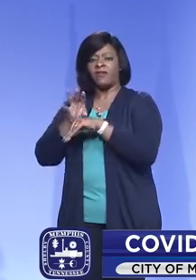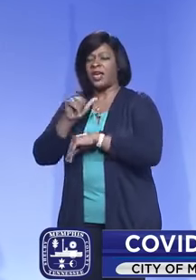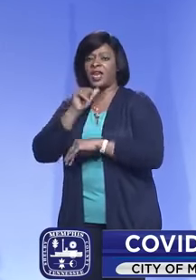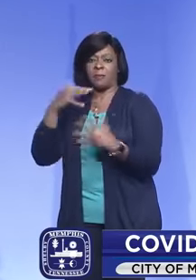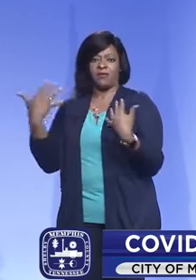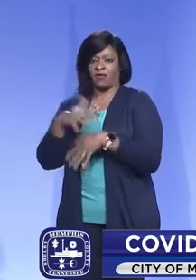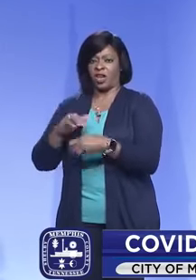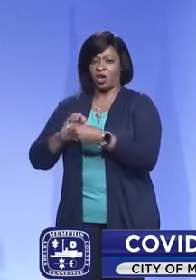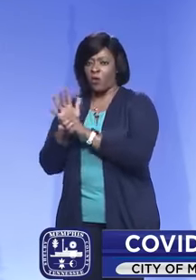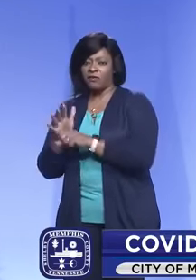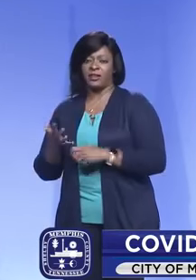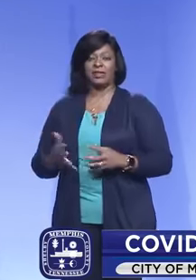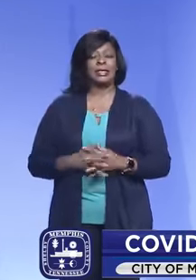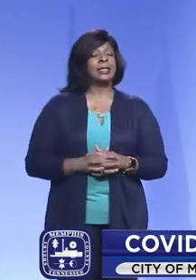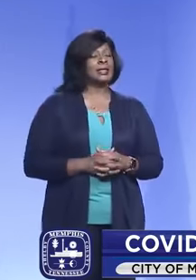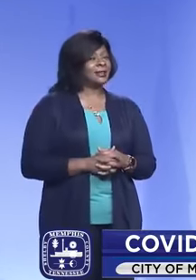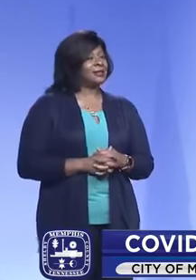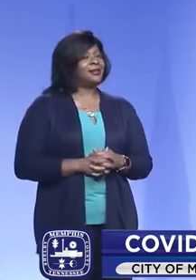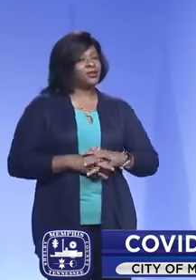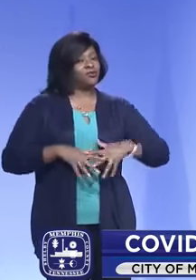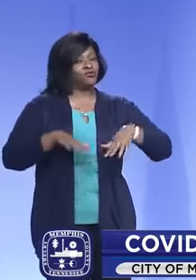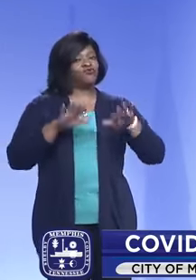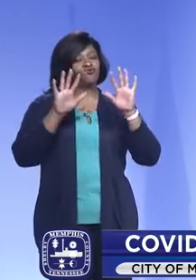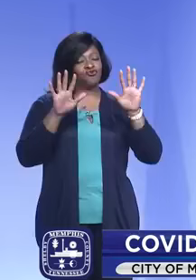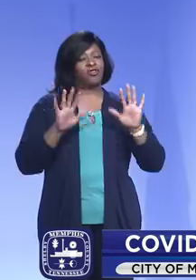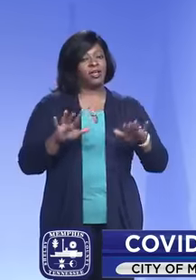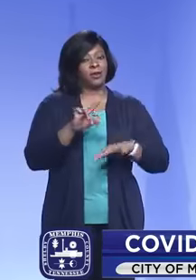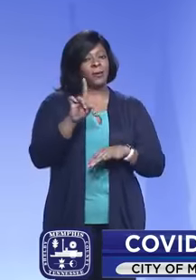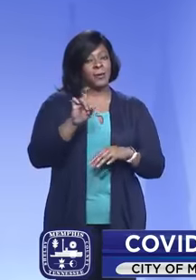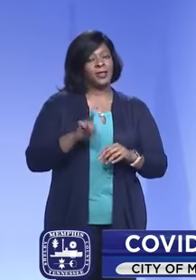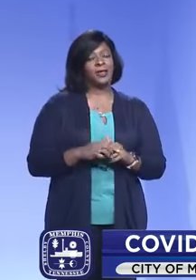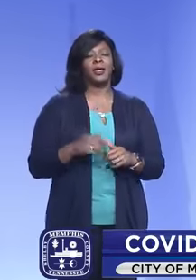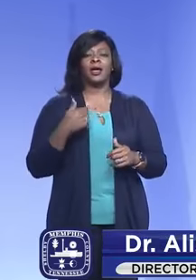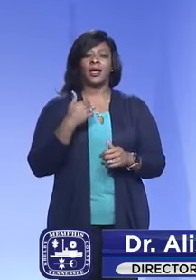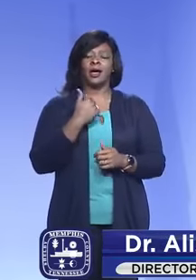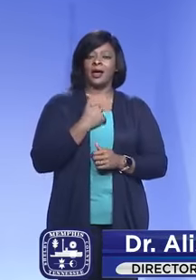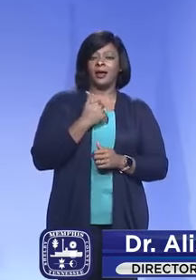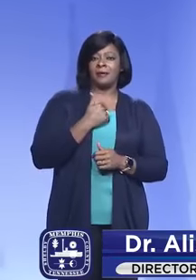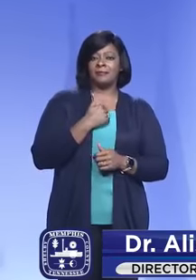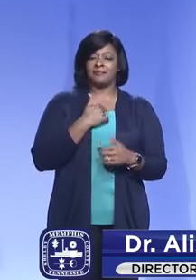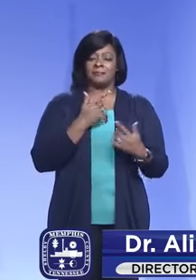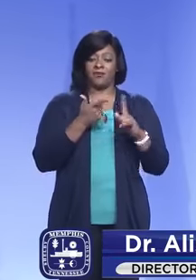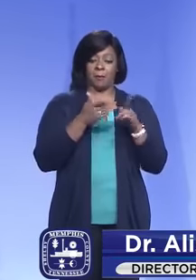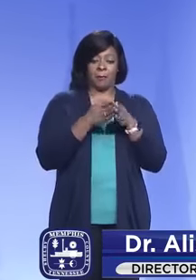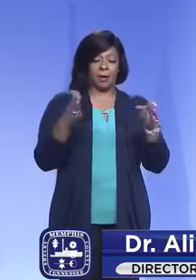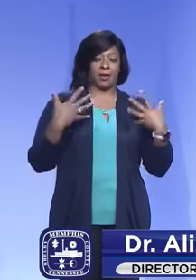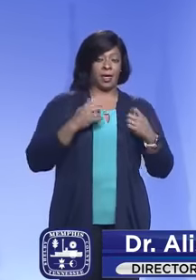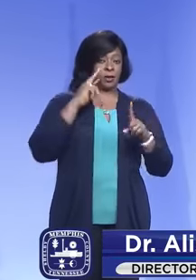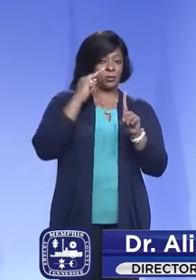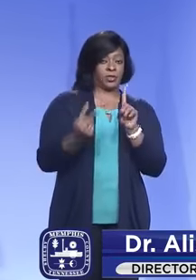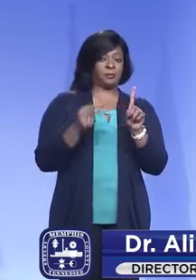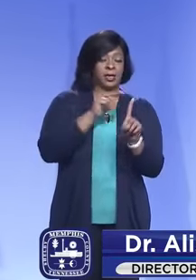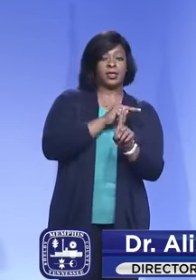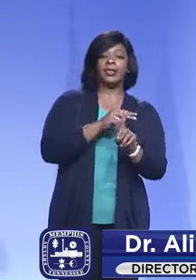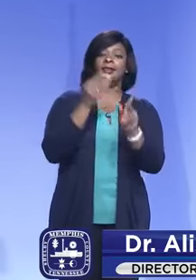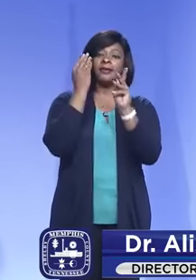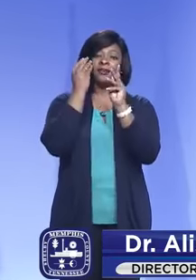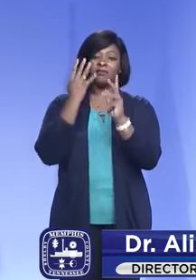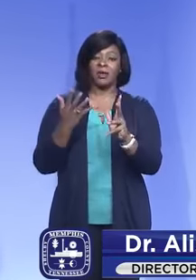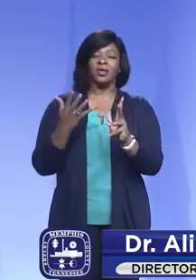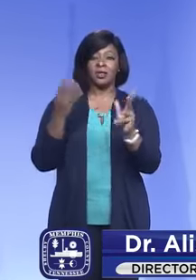COVID? So that's a great question, and I would just state from a public health perspective, the